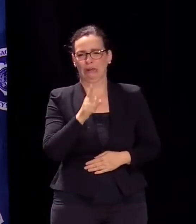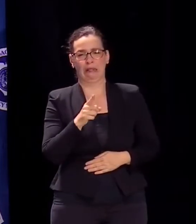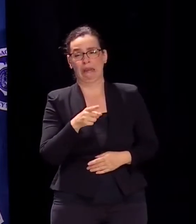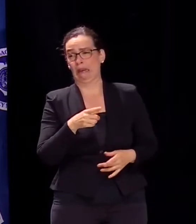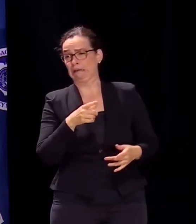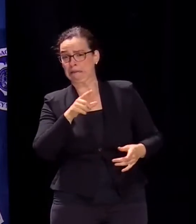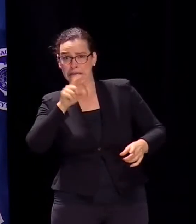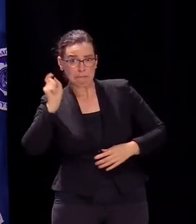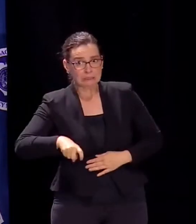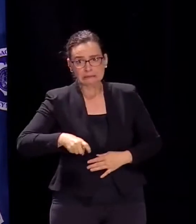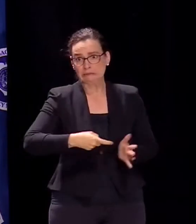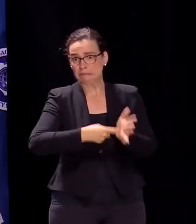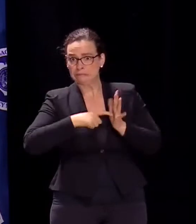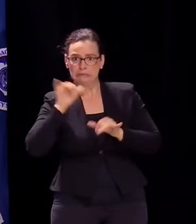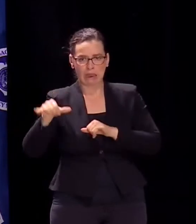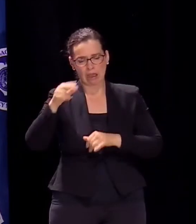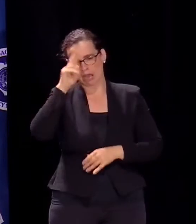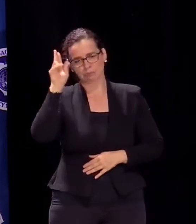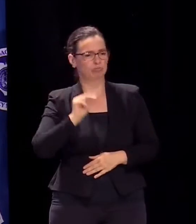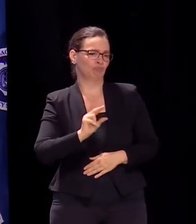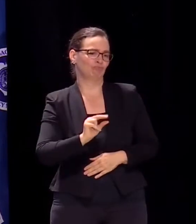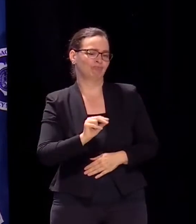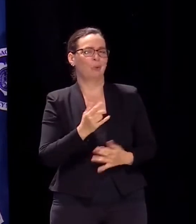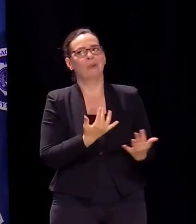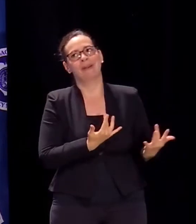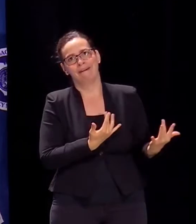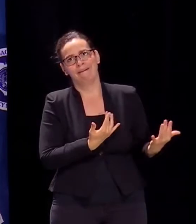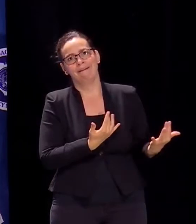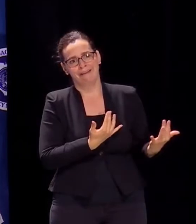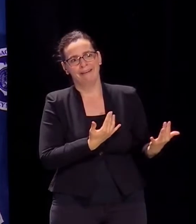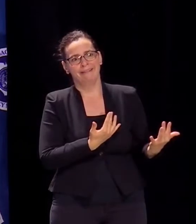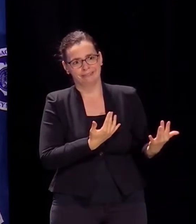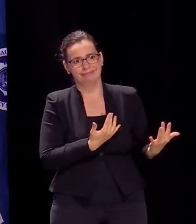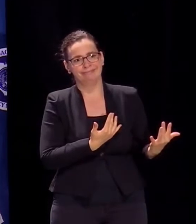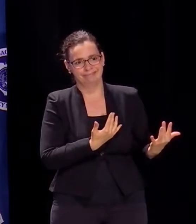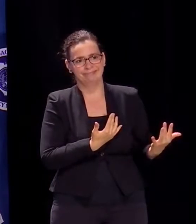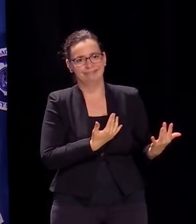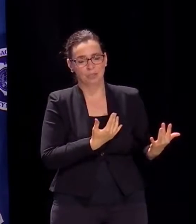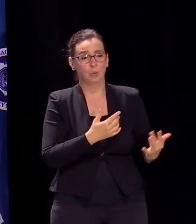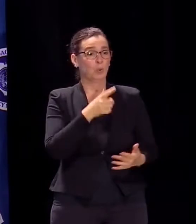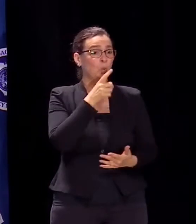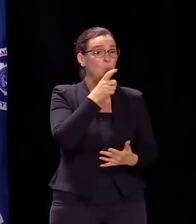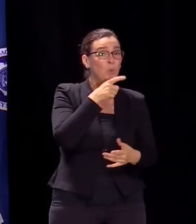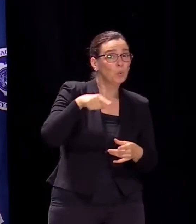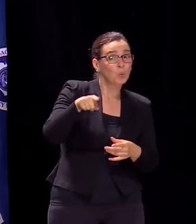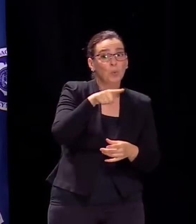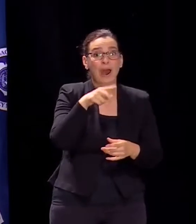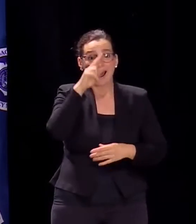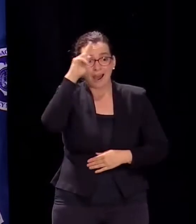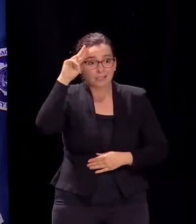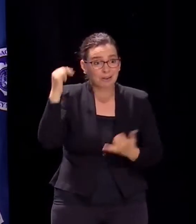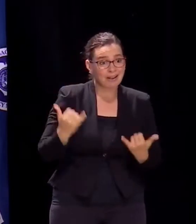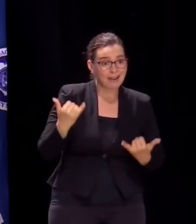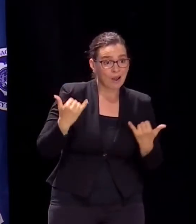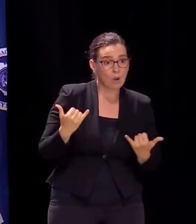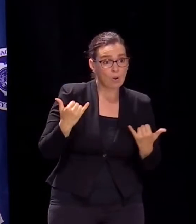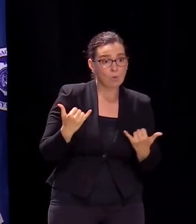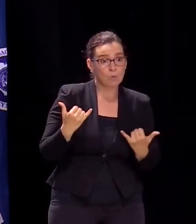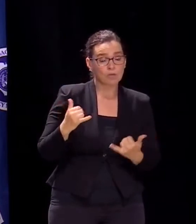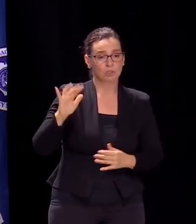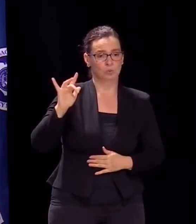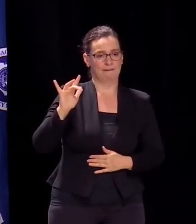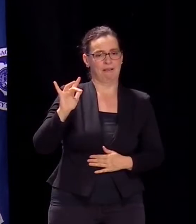They're just in the hospital. So when you look at who is in the hospital from COVID that needs hospital services, the number's 25 of our